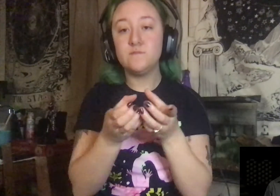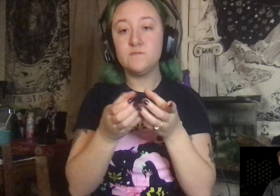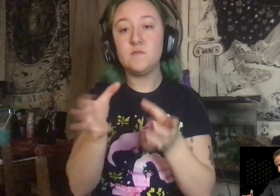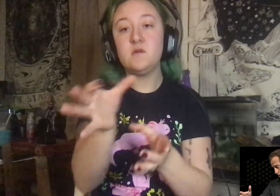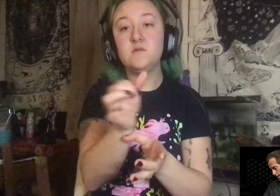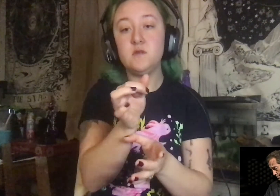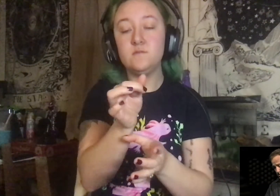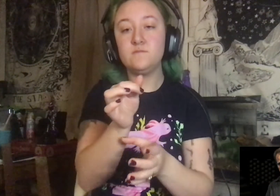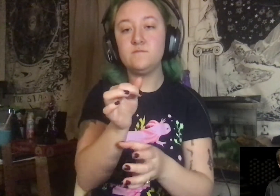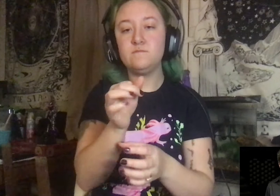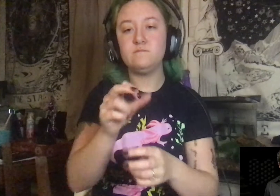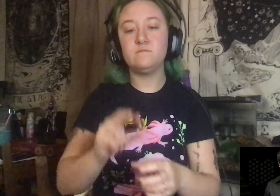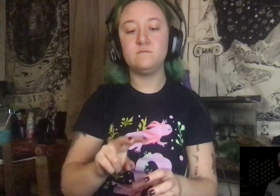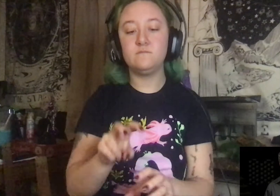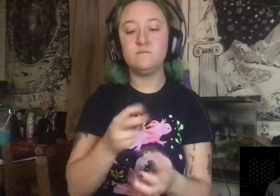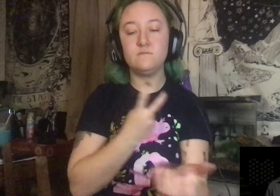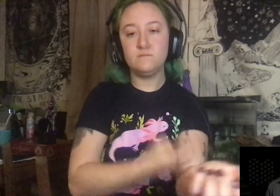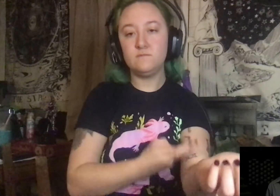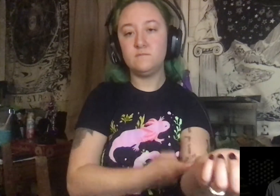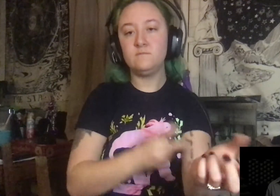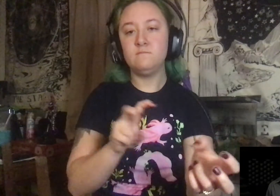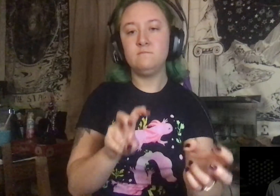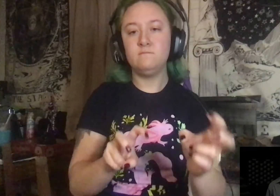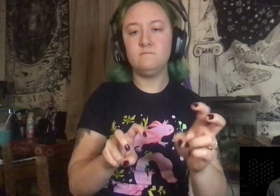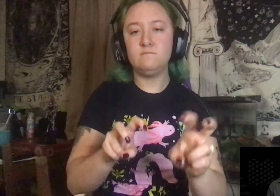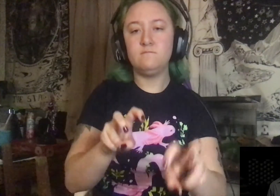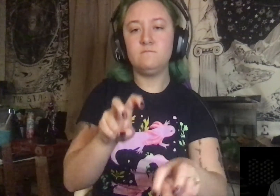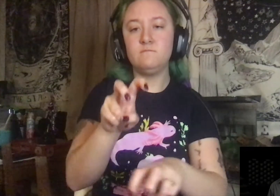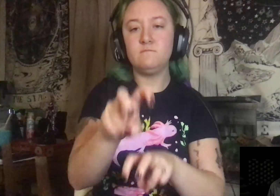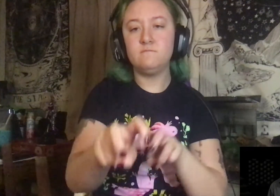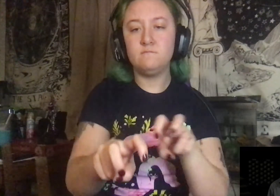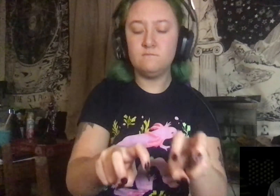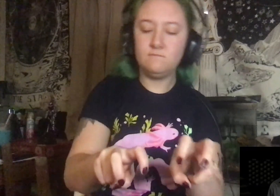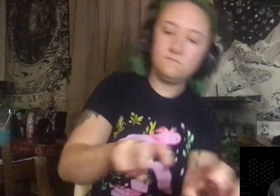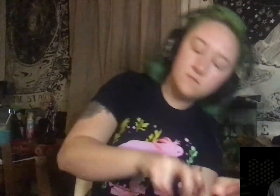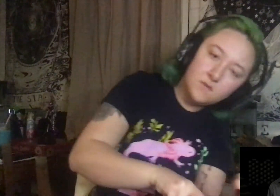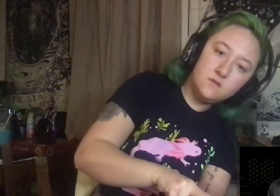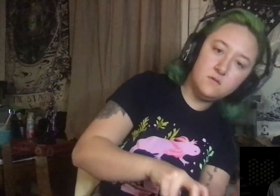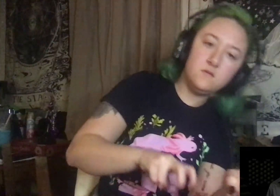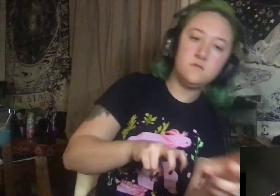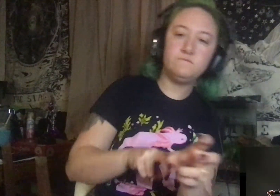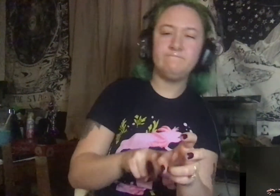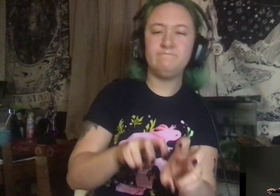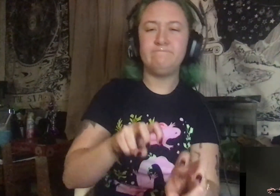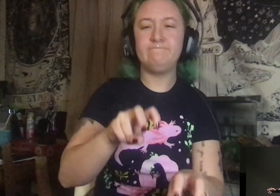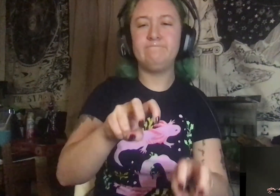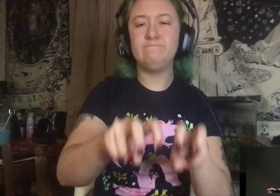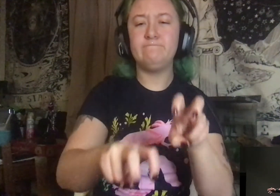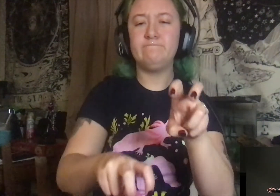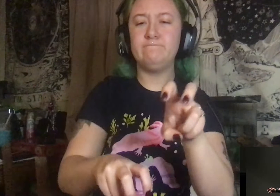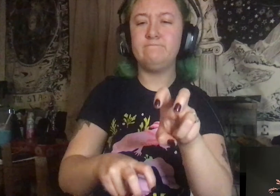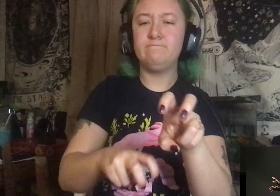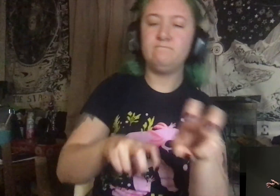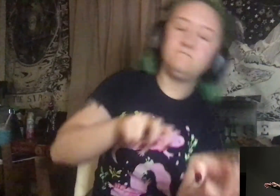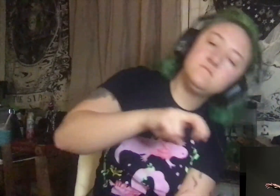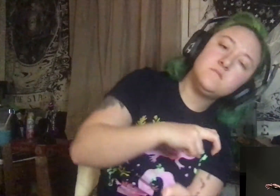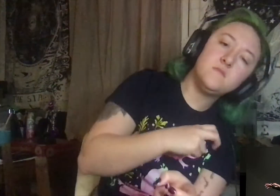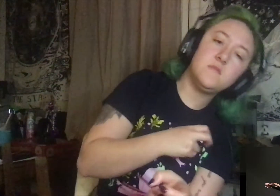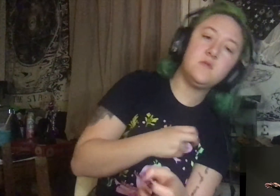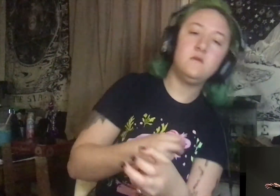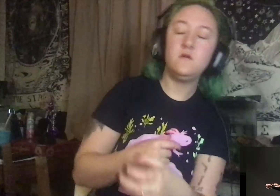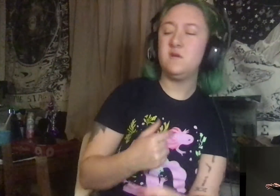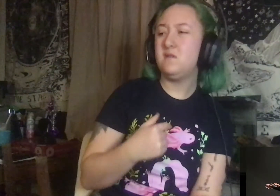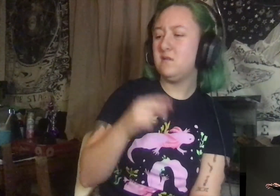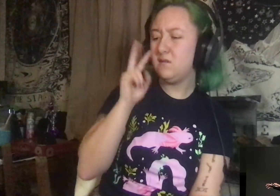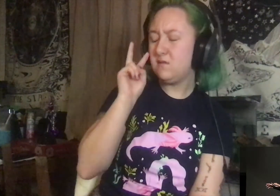scrotum. Lamb goes on the ground. Lamb takes 2 steps, falls down. Gets up, shakes a little, takes another couple